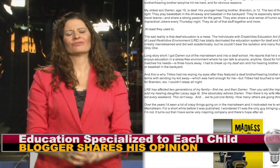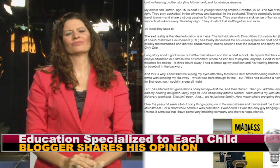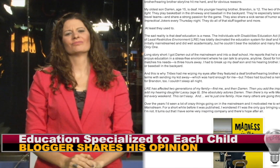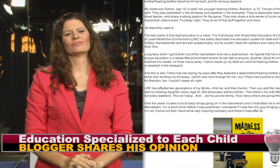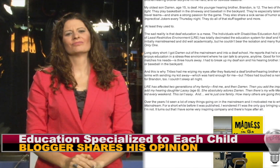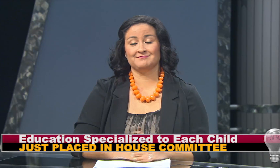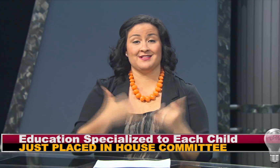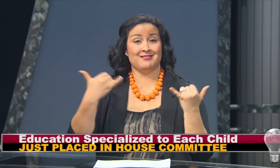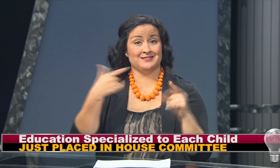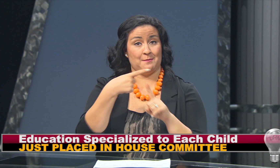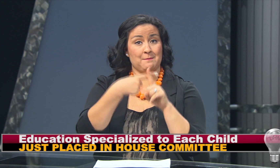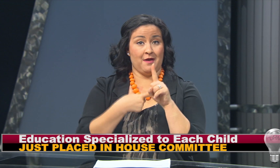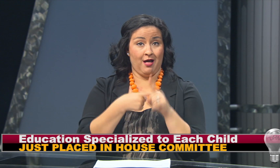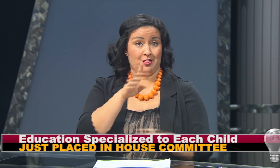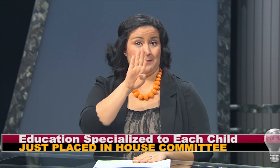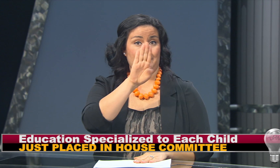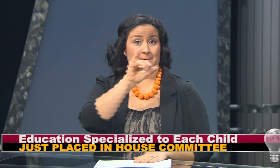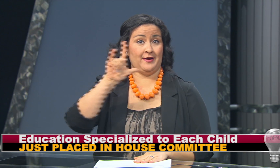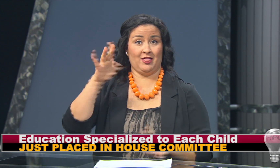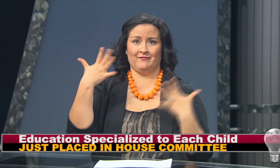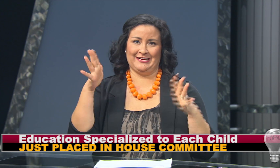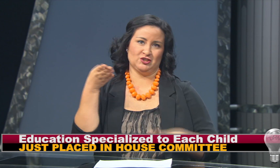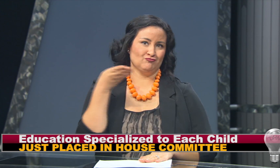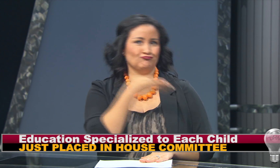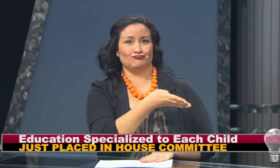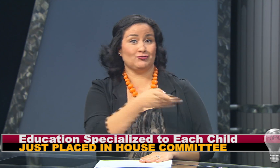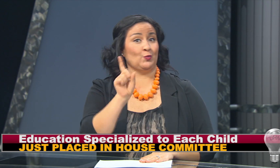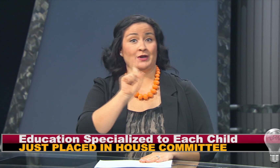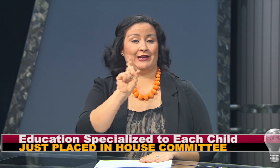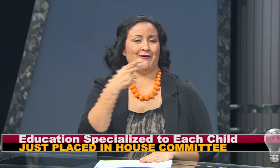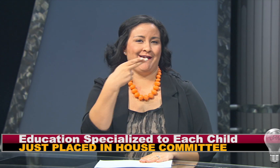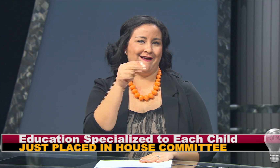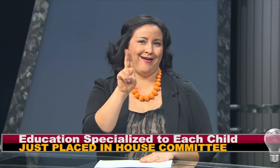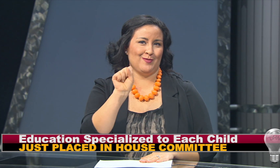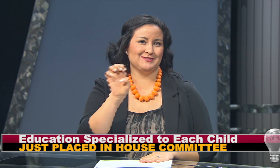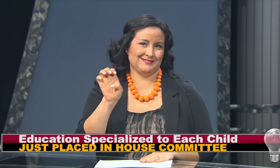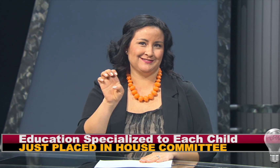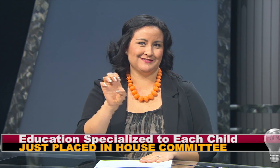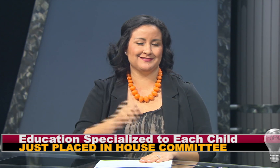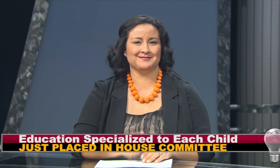The bill was put into a House committee this month.